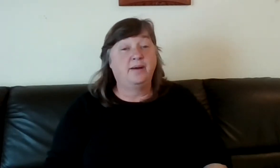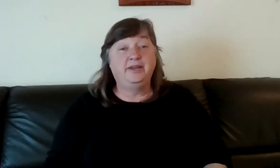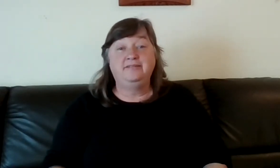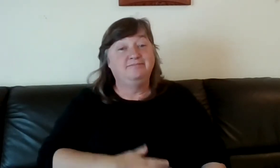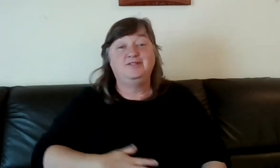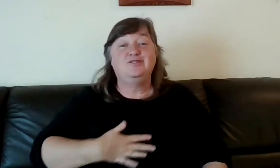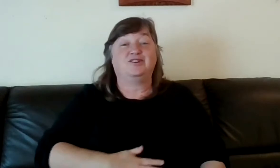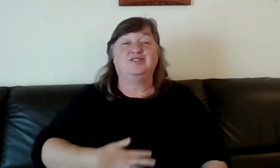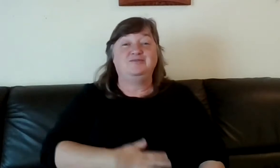Yummy. It's universal.